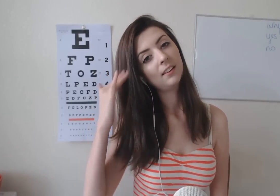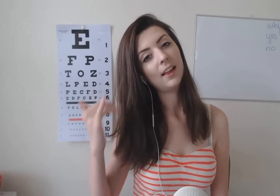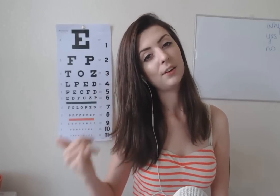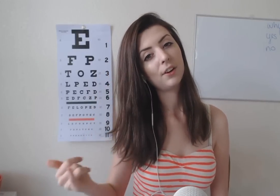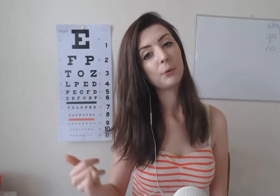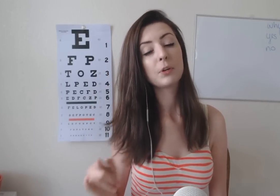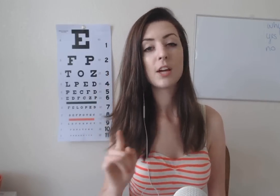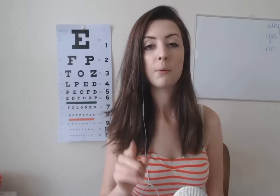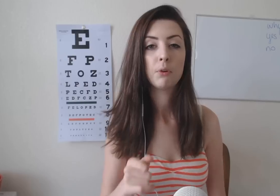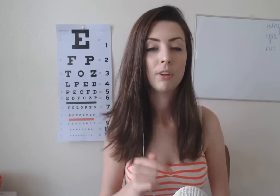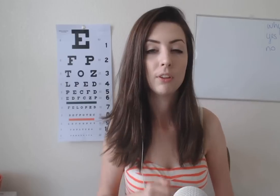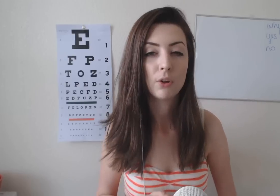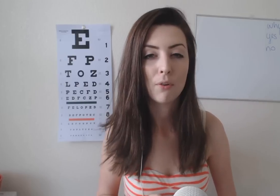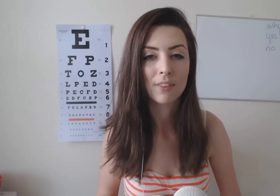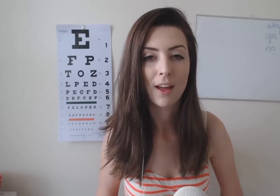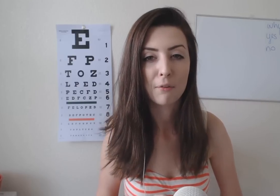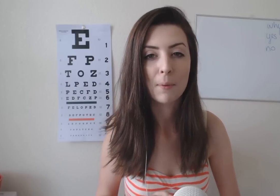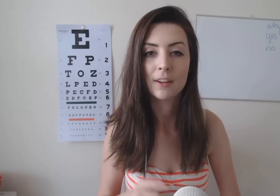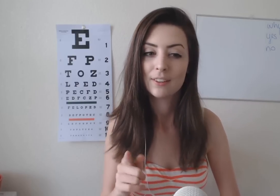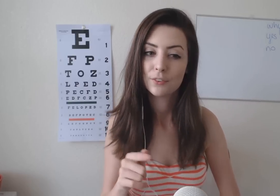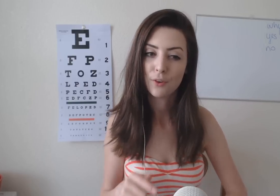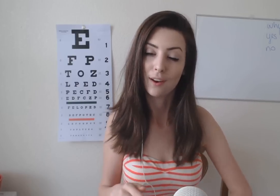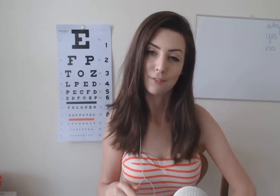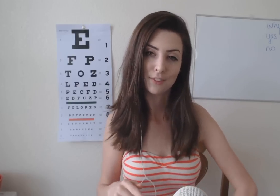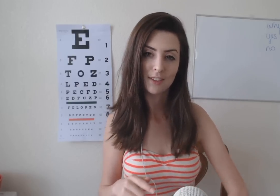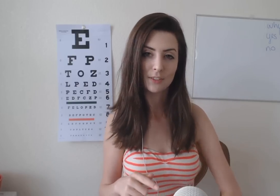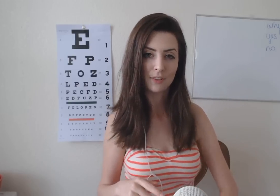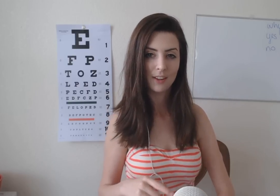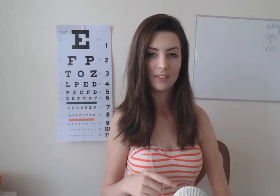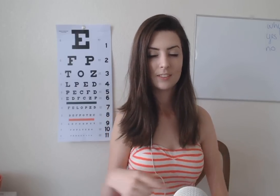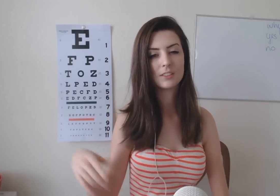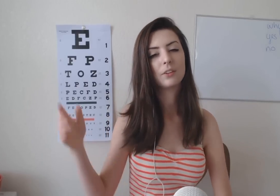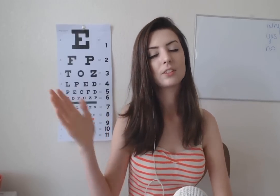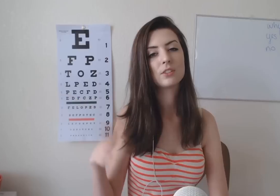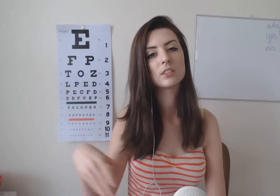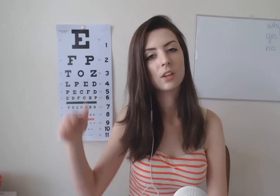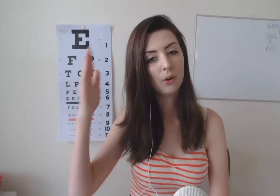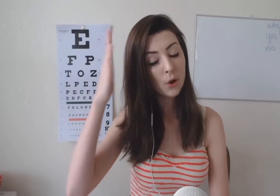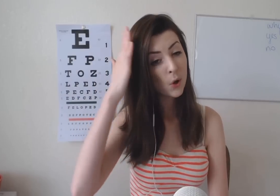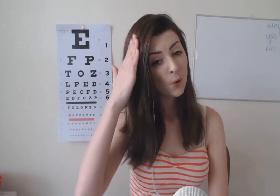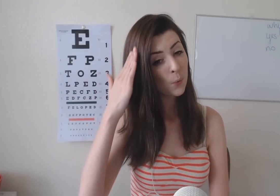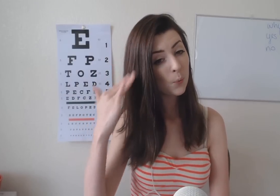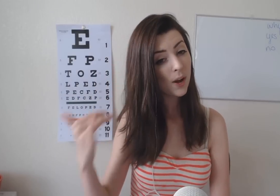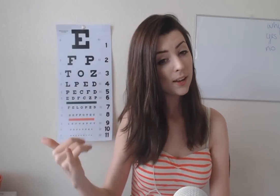letter, which I will go over the alphabet right after this, okay? So let's just go Y.